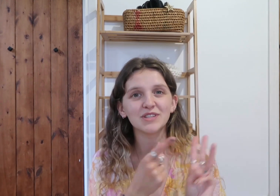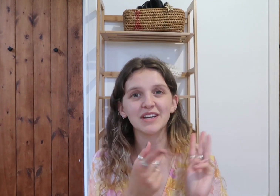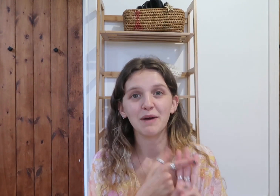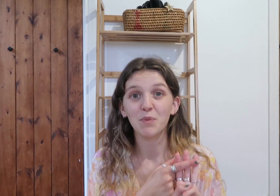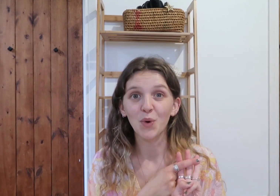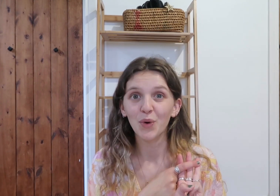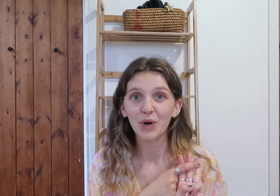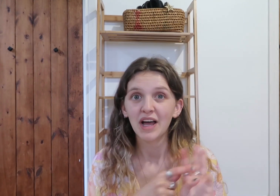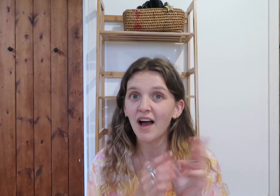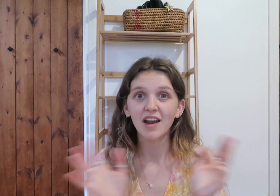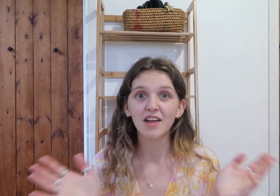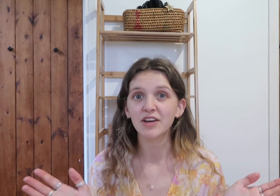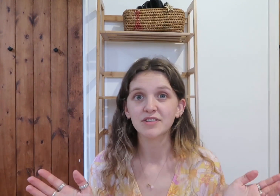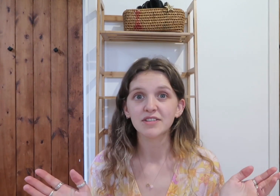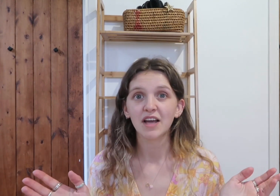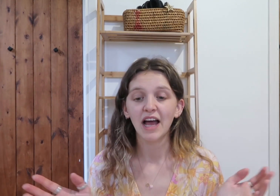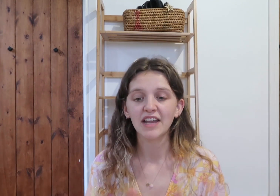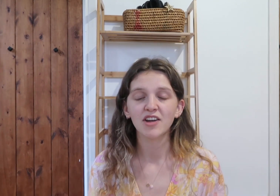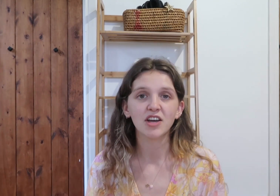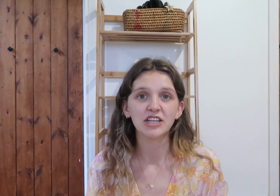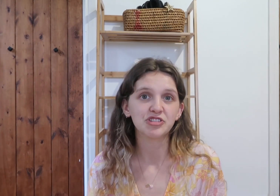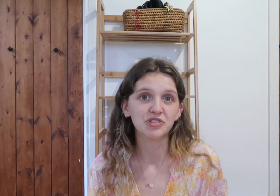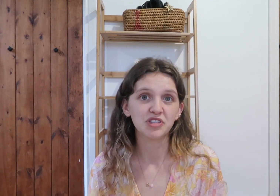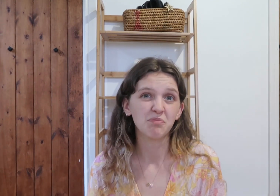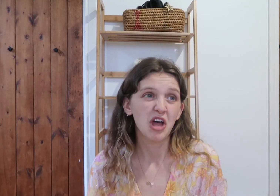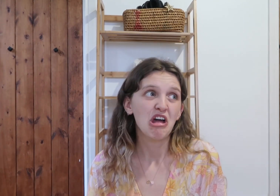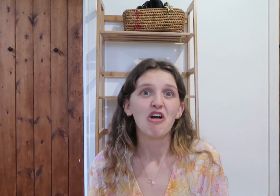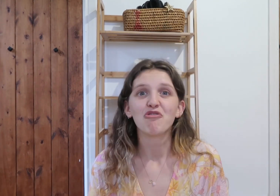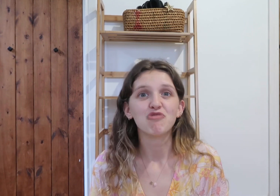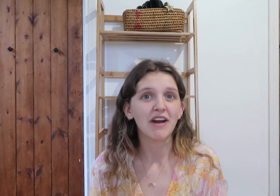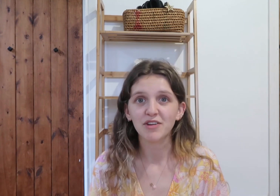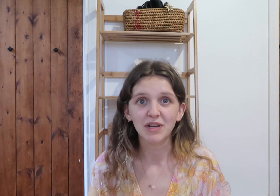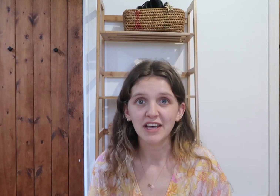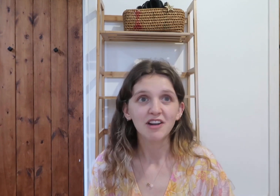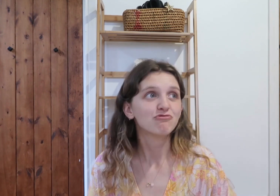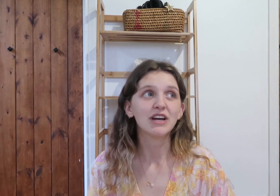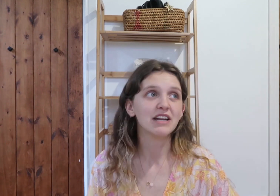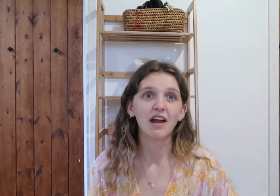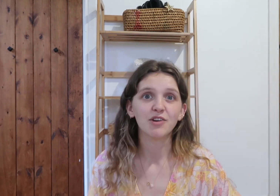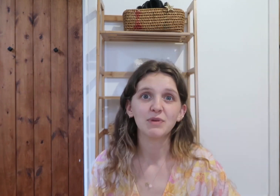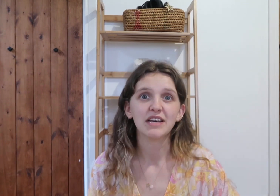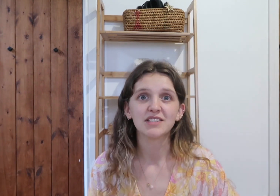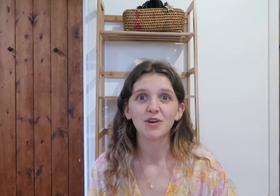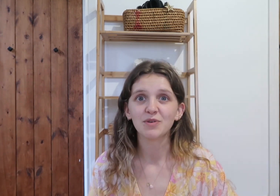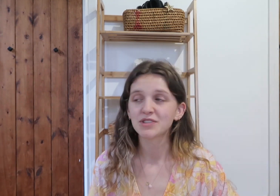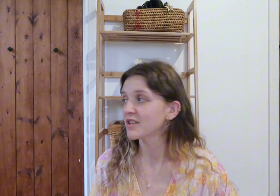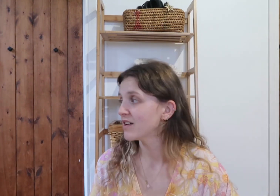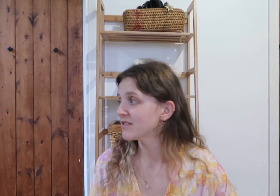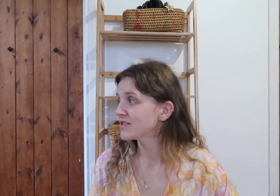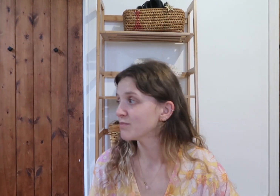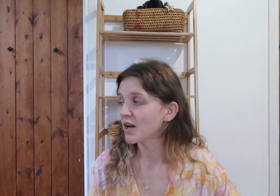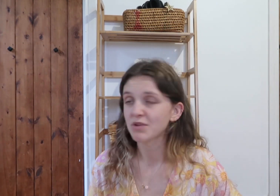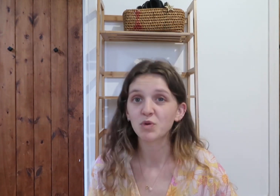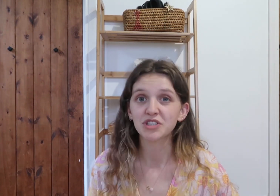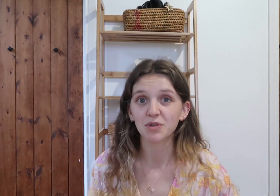done, and more. I learnt those, and I introduced them randomly, really randomly. So sometimes I wouldn't do